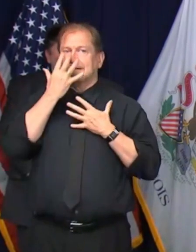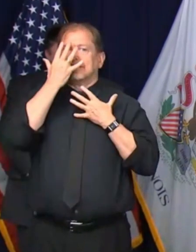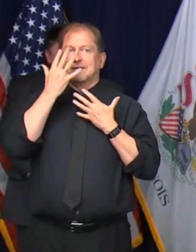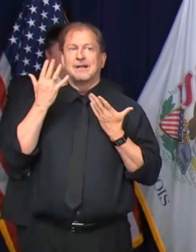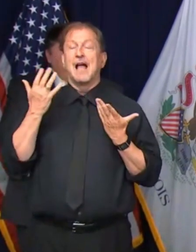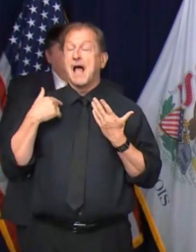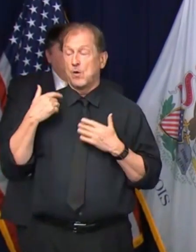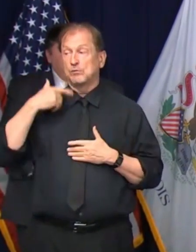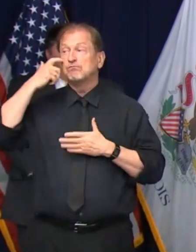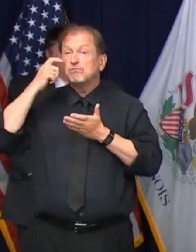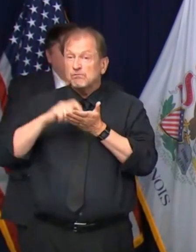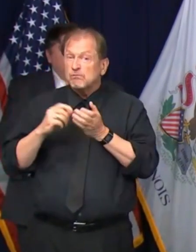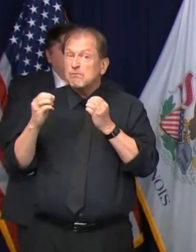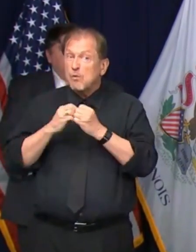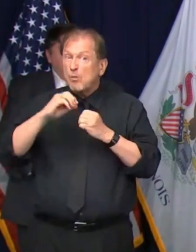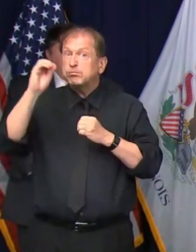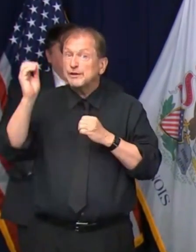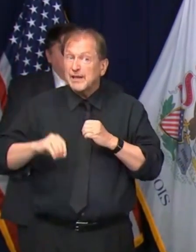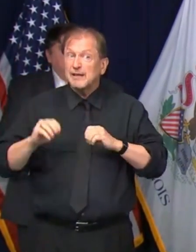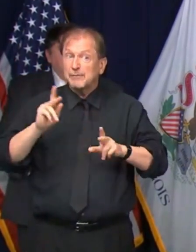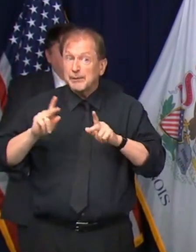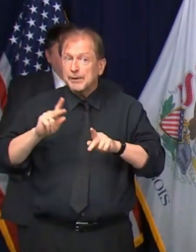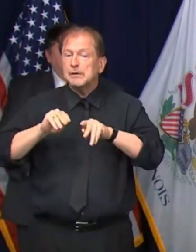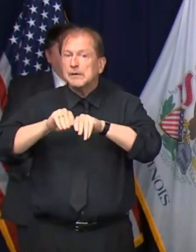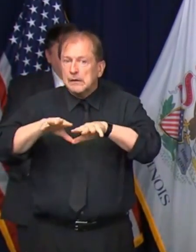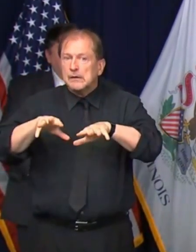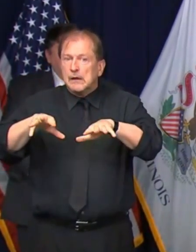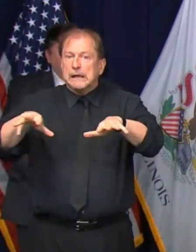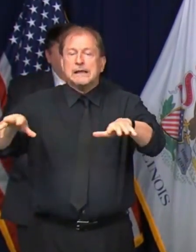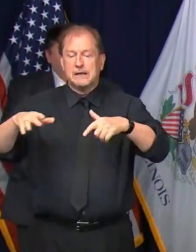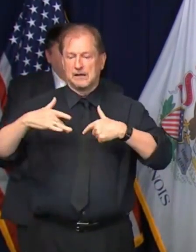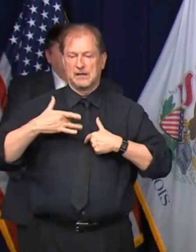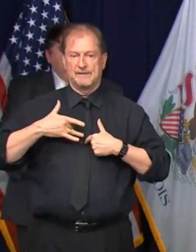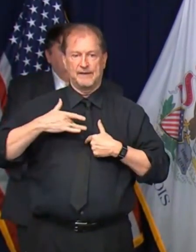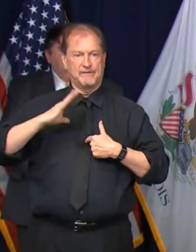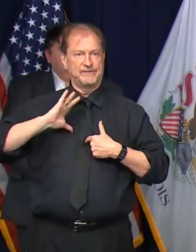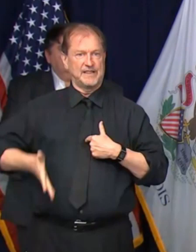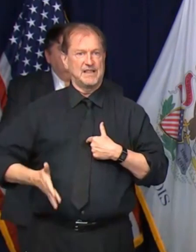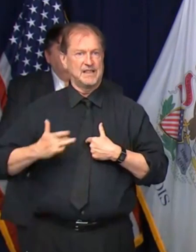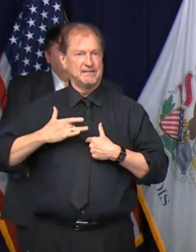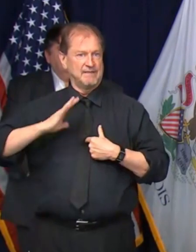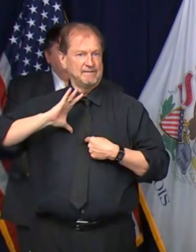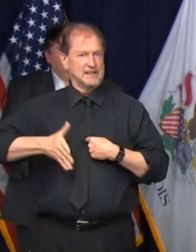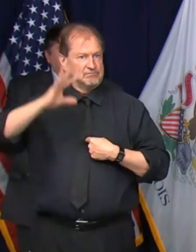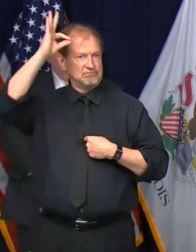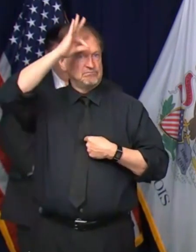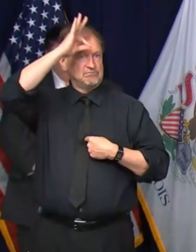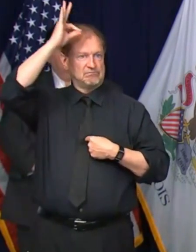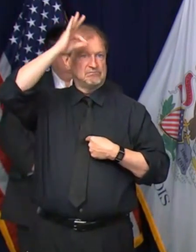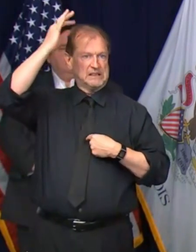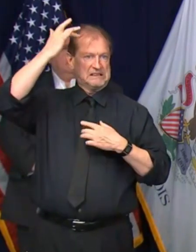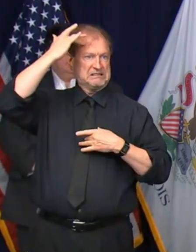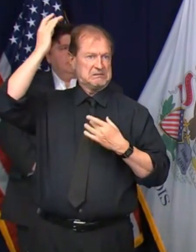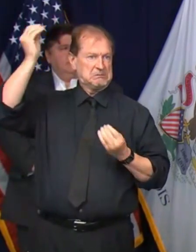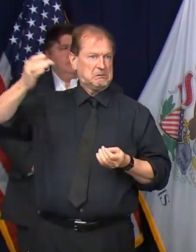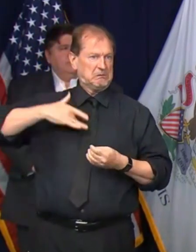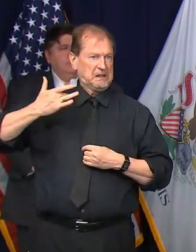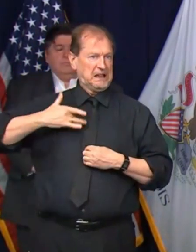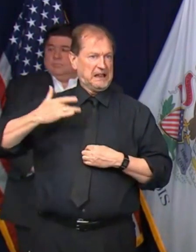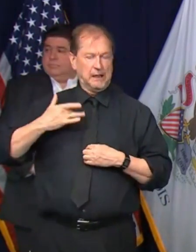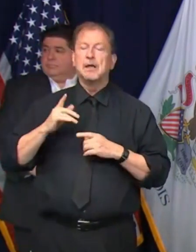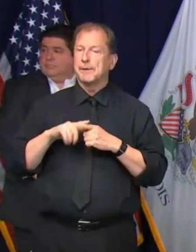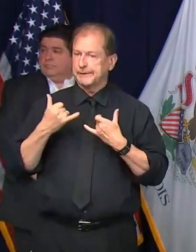asymptomatic transmission, we should all be employing every tool at our disposal to decrease the possibility of